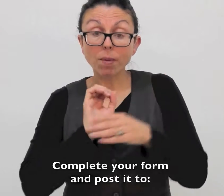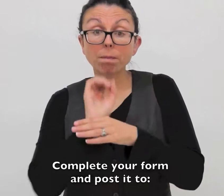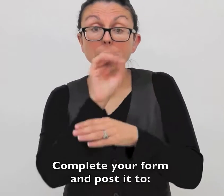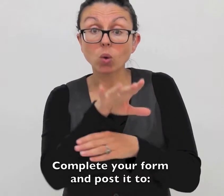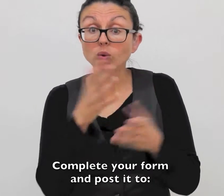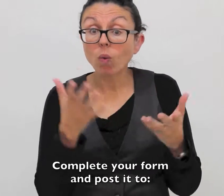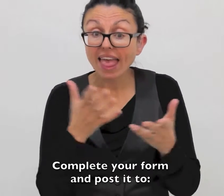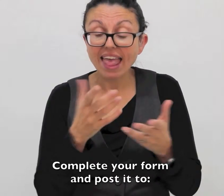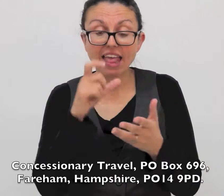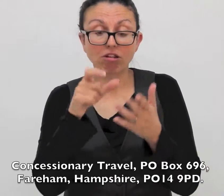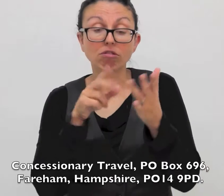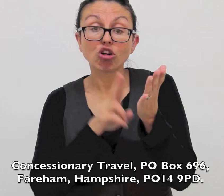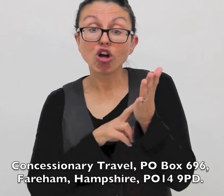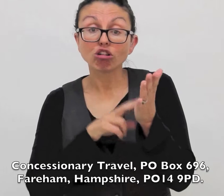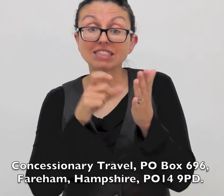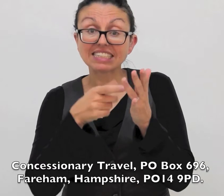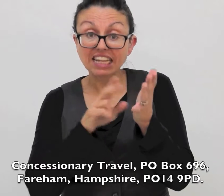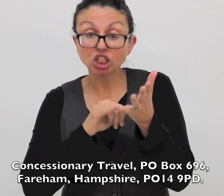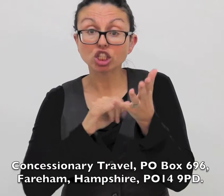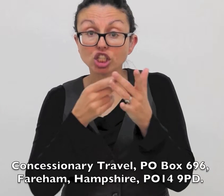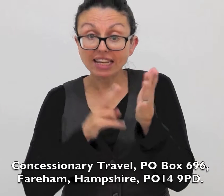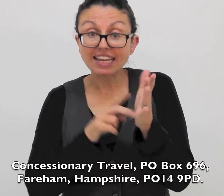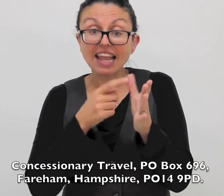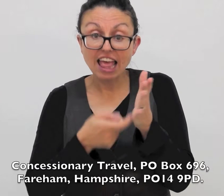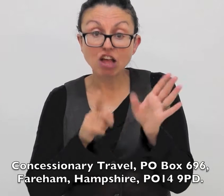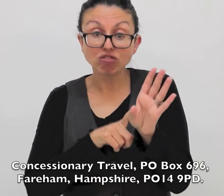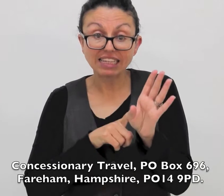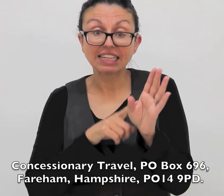Complete your form and post it to Concessionary Travel,